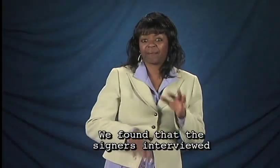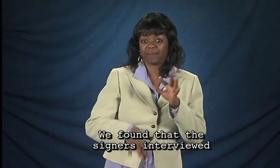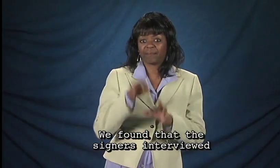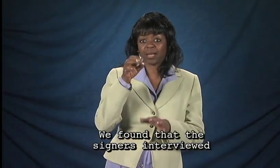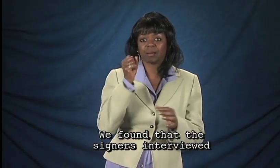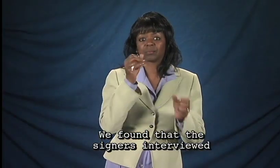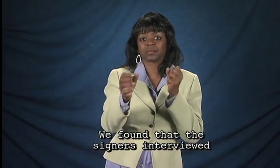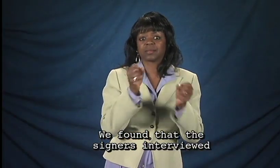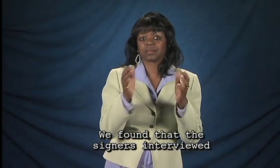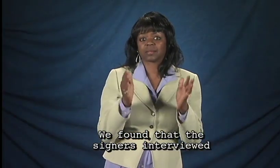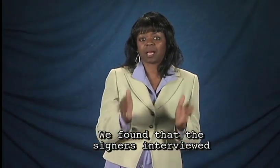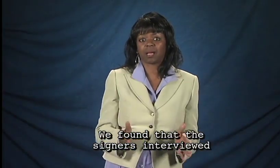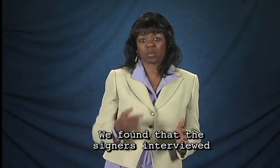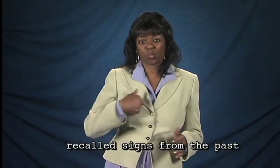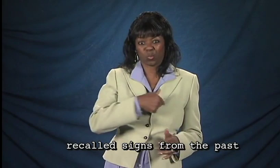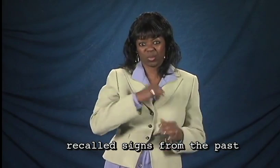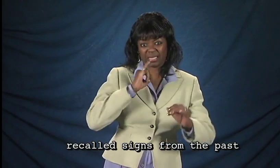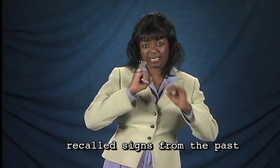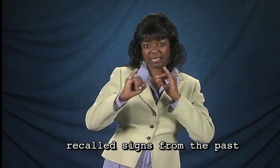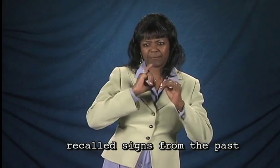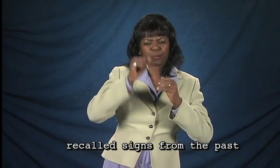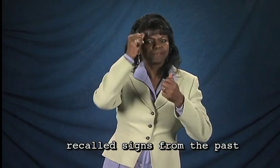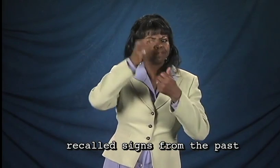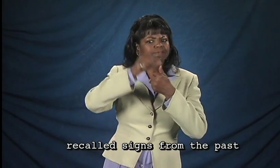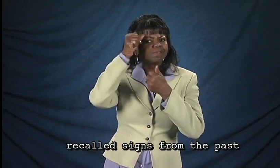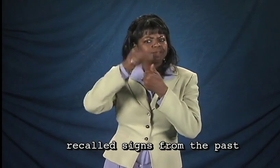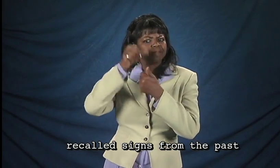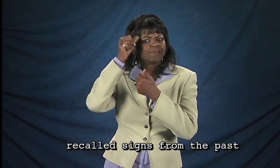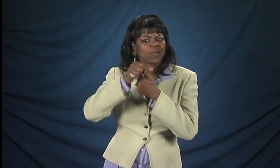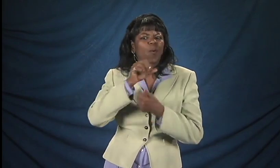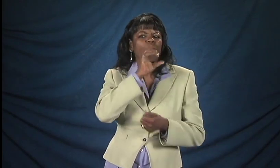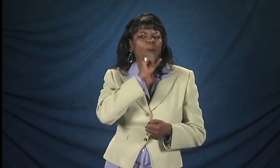We found that signers interviewed recall signs from the past that were